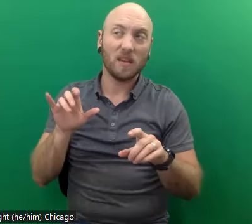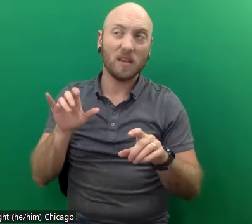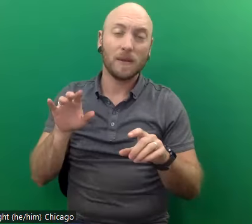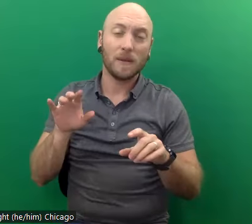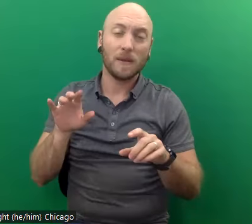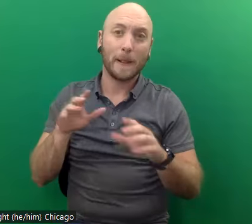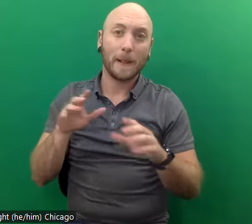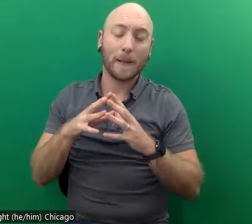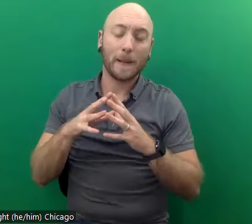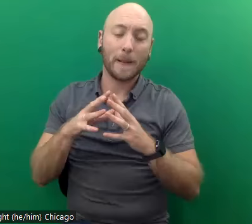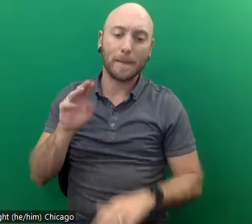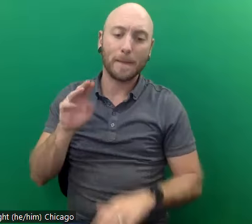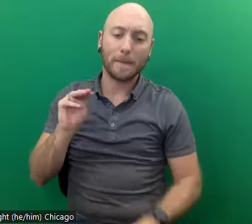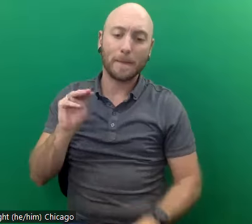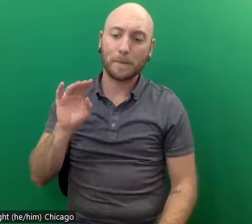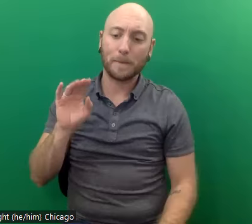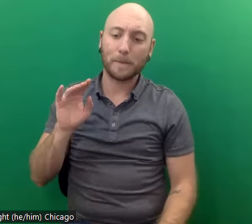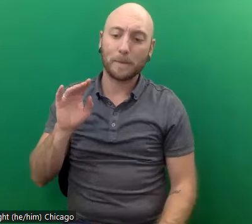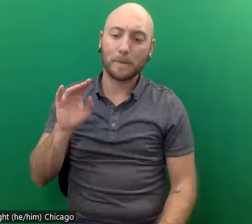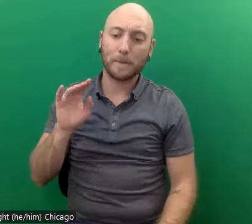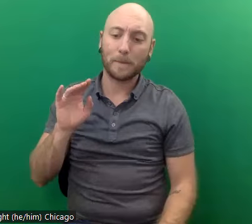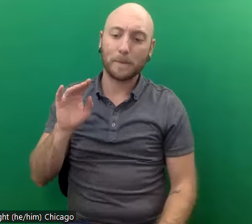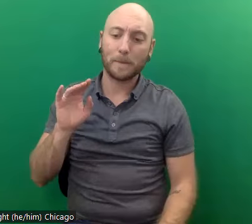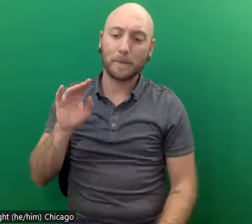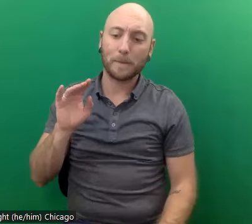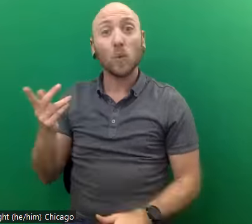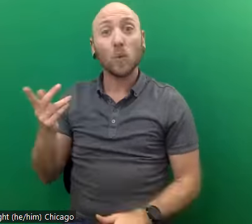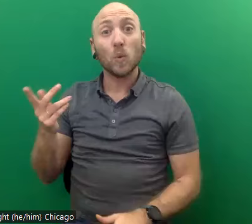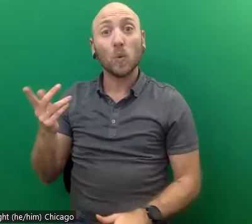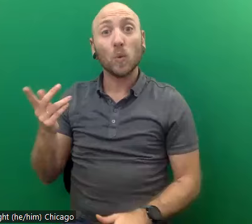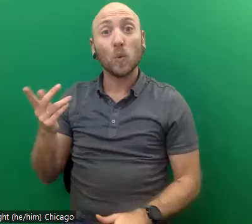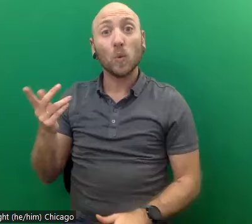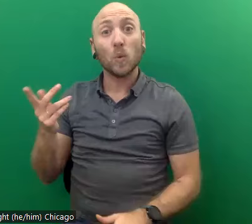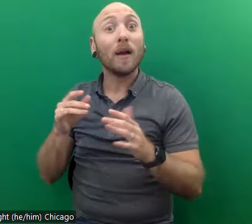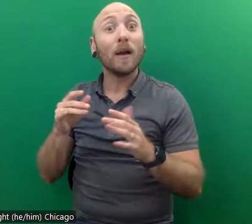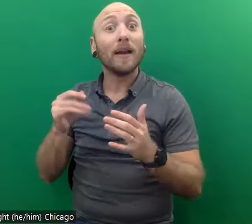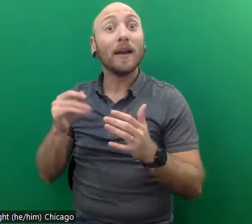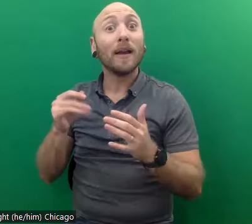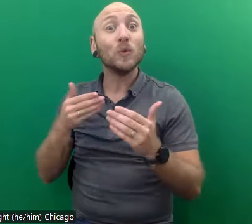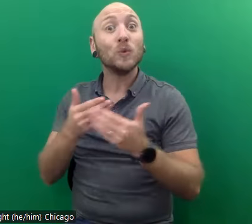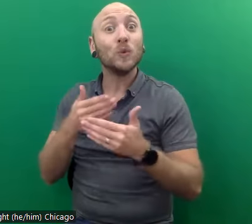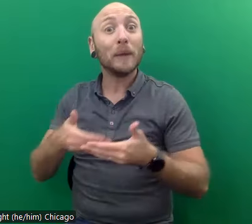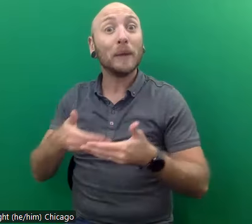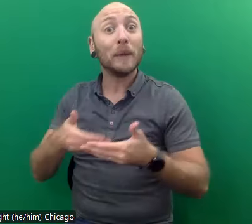um, we tried to fix the marriage by having another child, which I do not recommend for